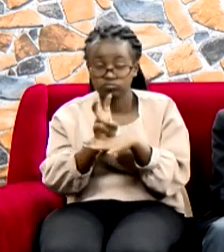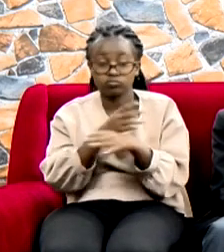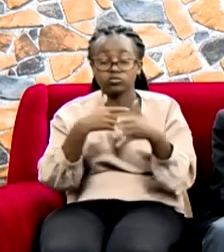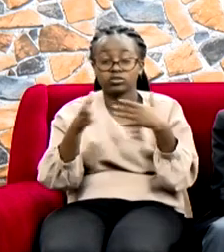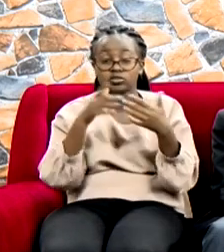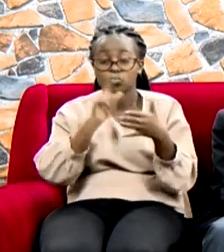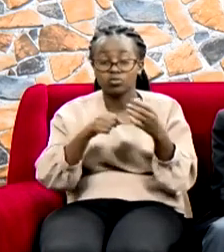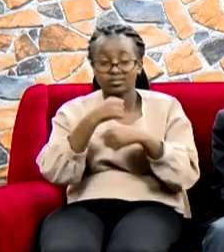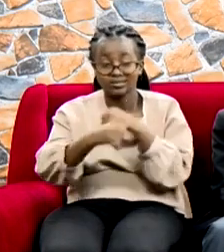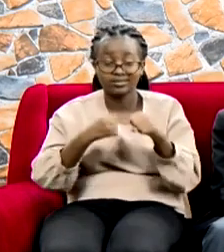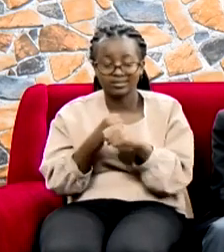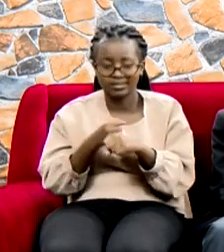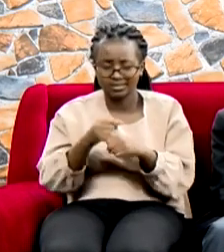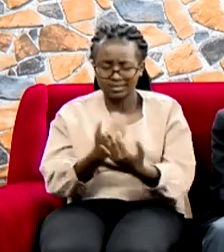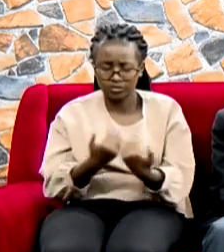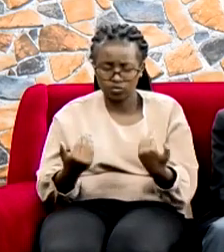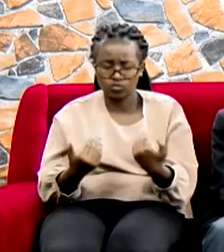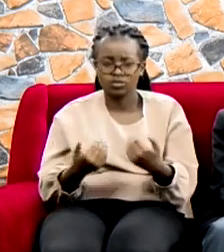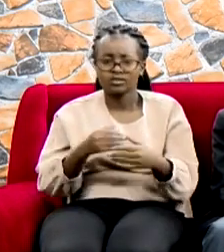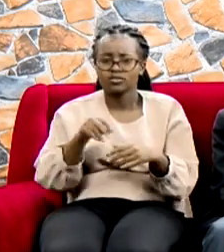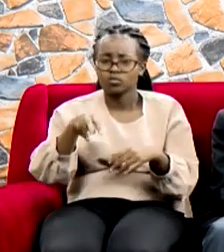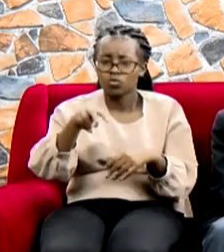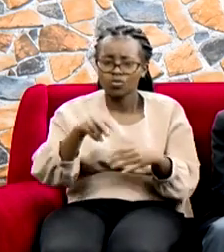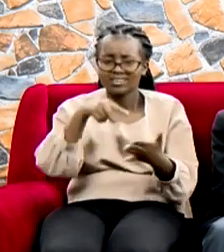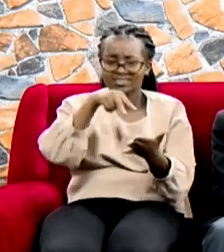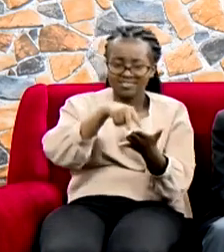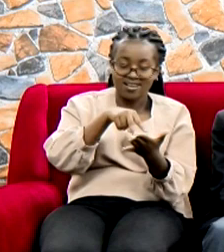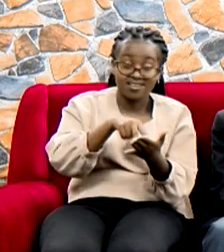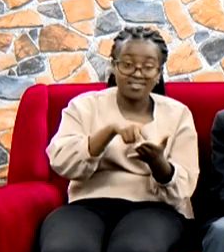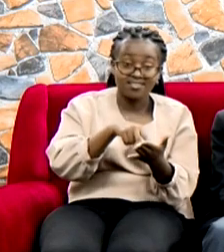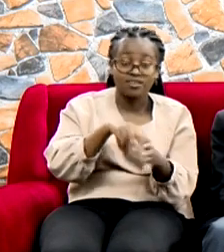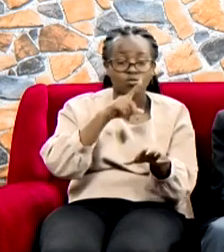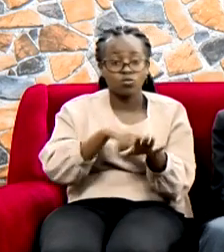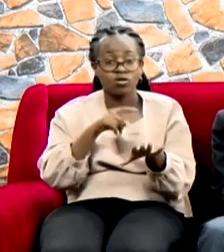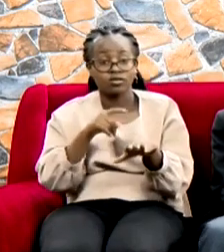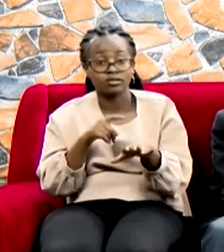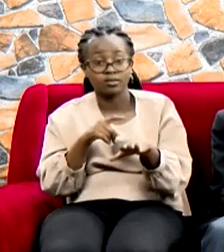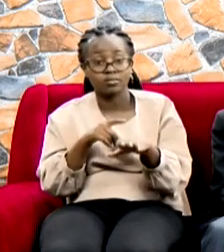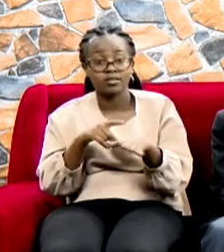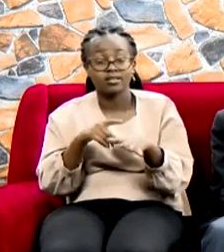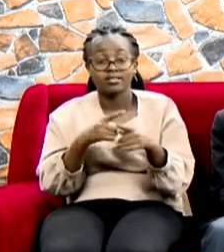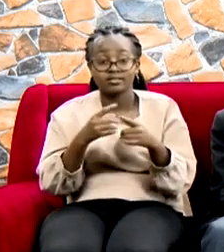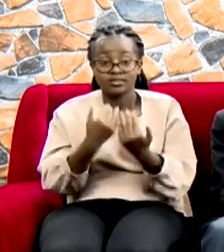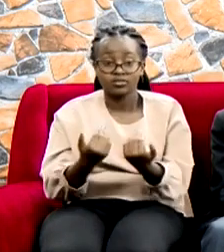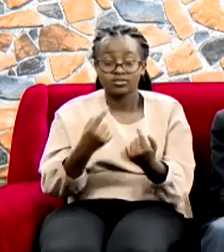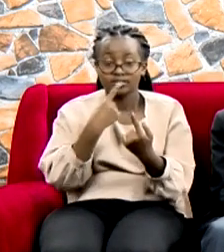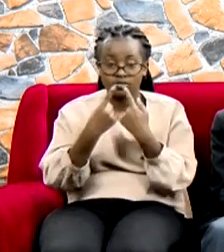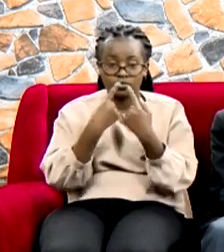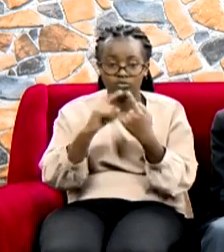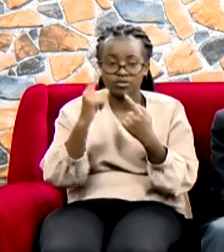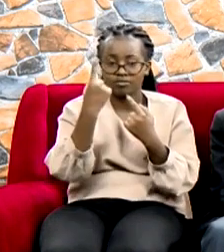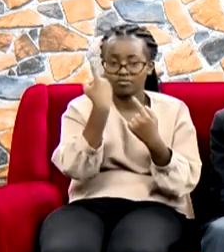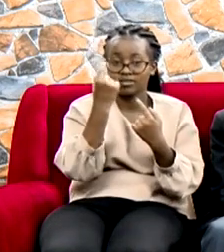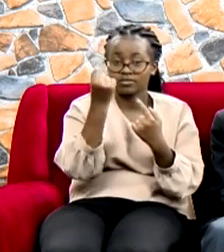what age is the child crawling, the child standing, what time does the child start talking the first few